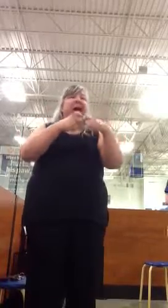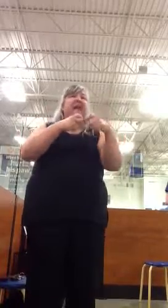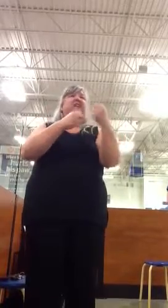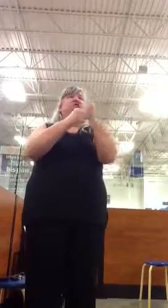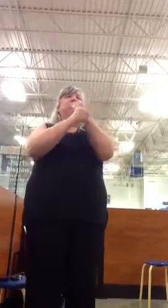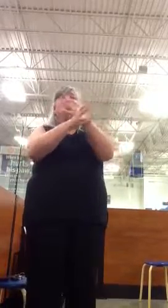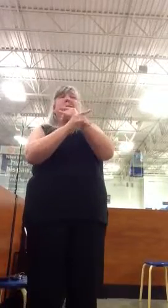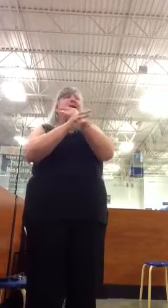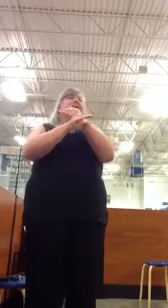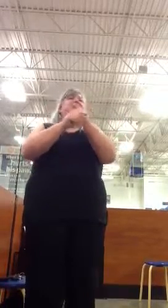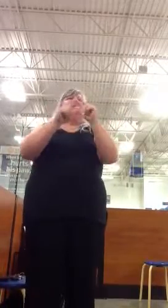whatever. Okay?